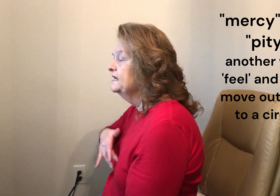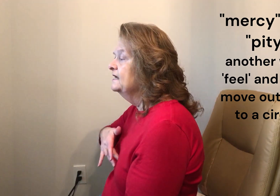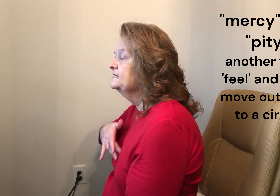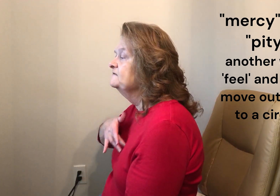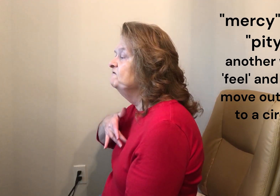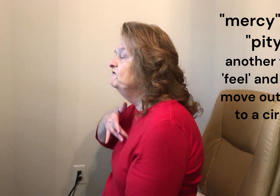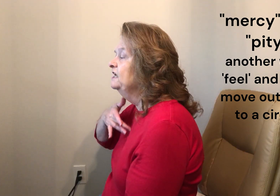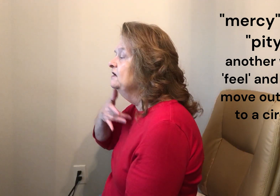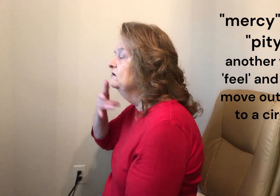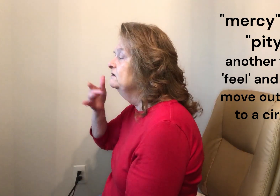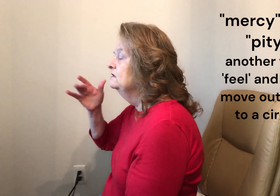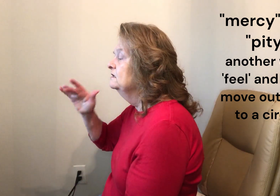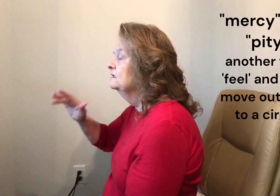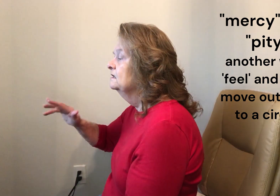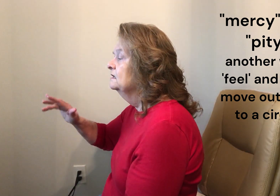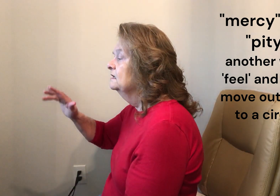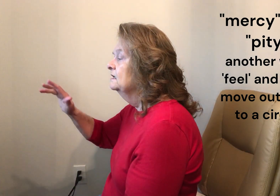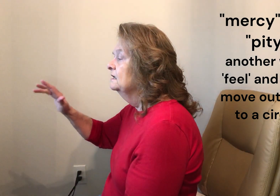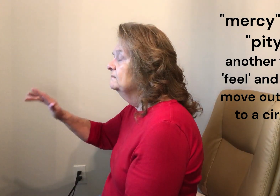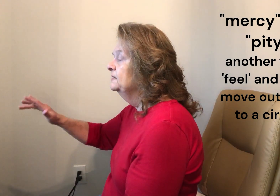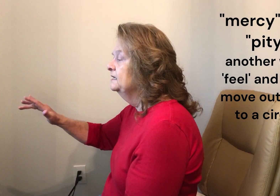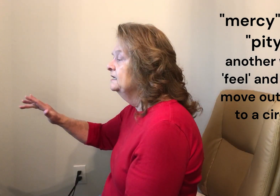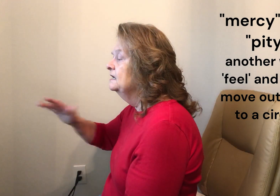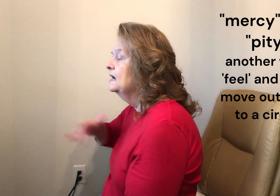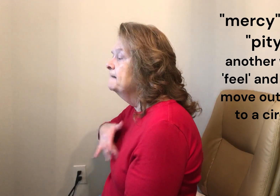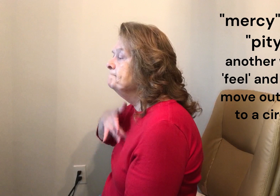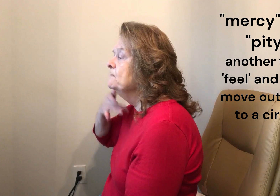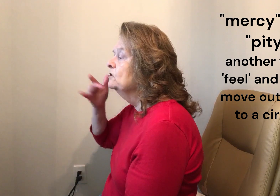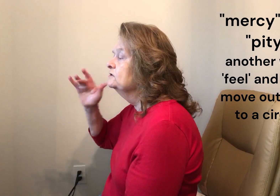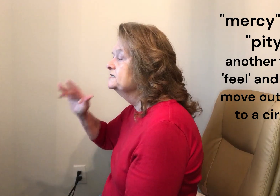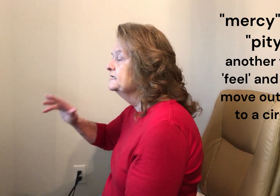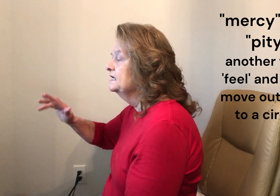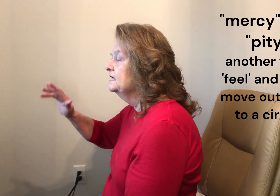is feel pity. Mercy,